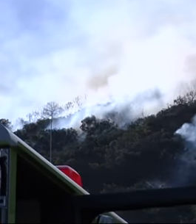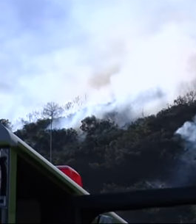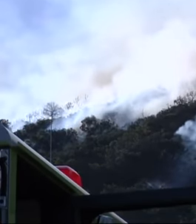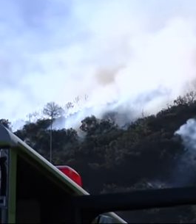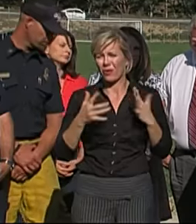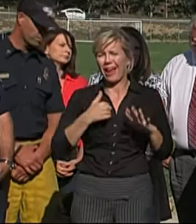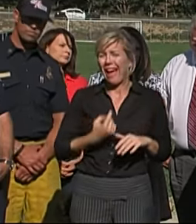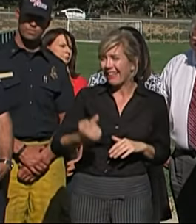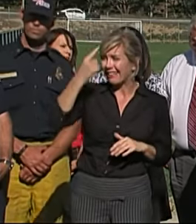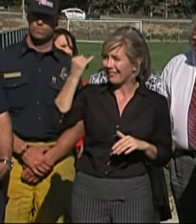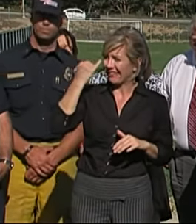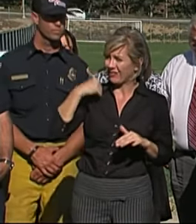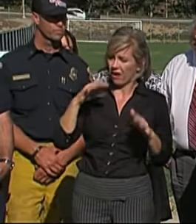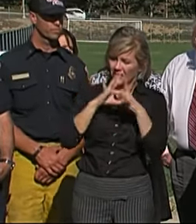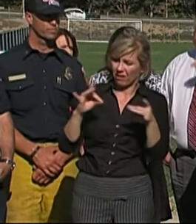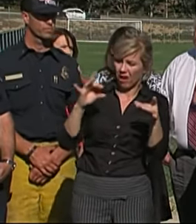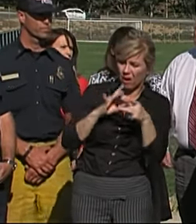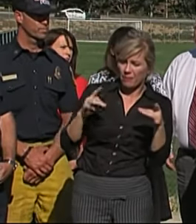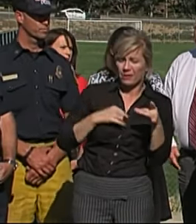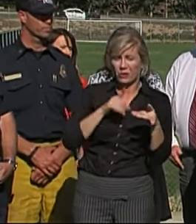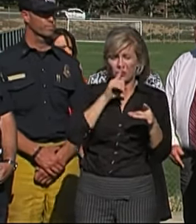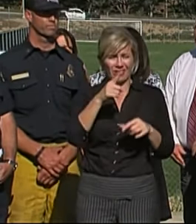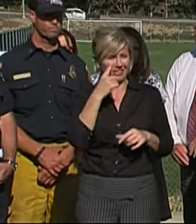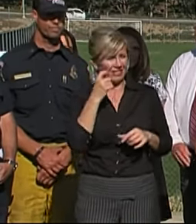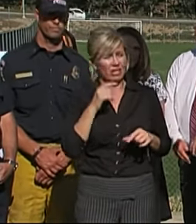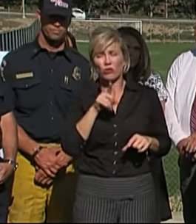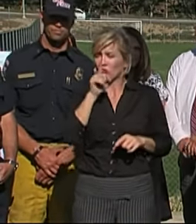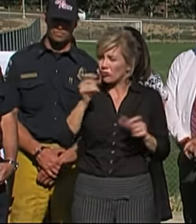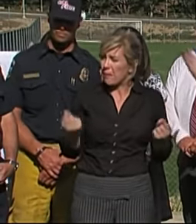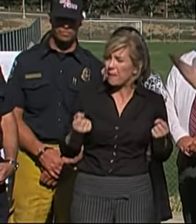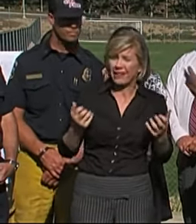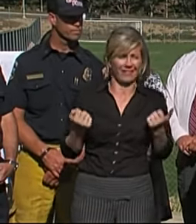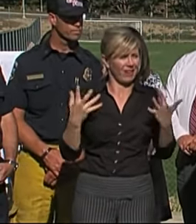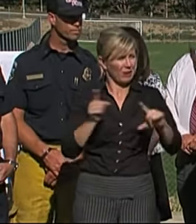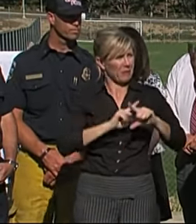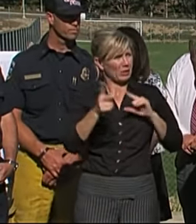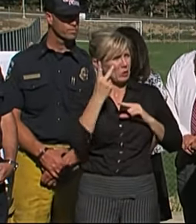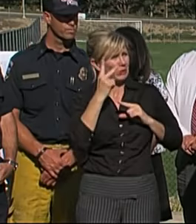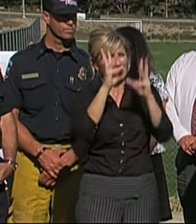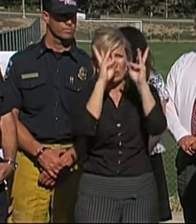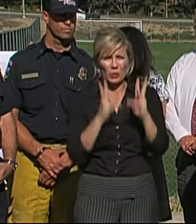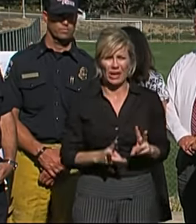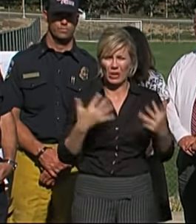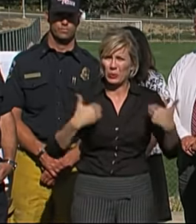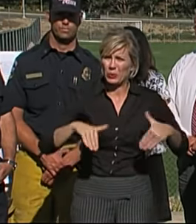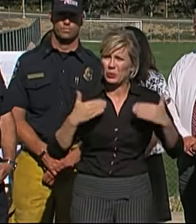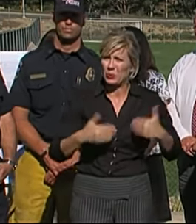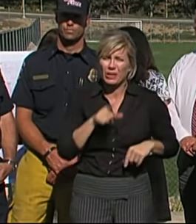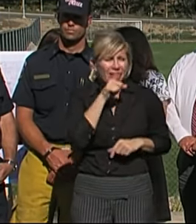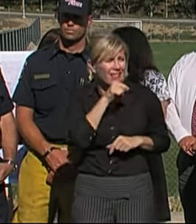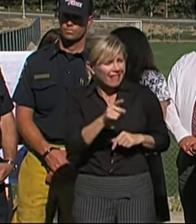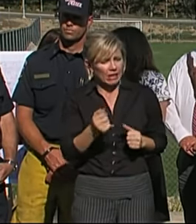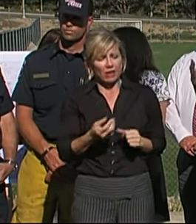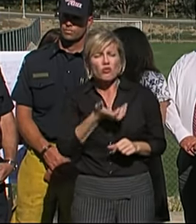Do you mind? Yeah. Sure, we had a lot of fires, but you have to look at the conditions we're in. This is the grass out there is nothing but kindling